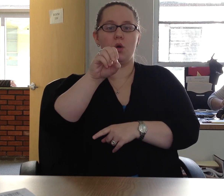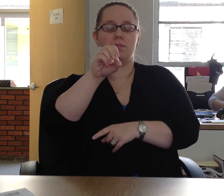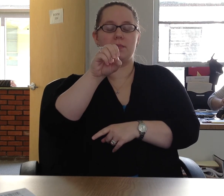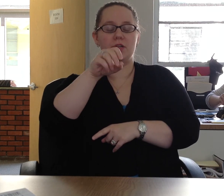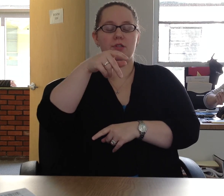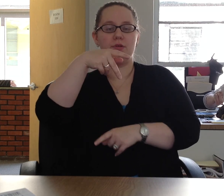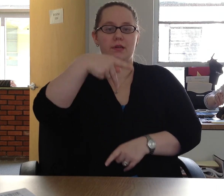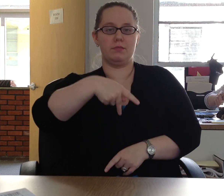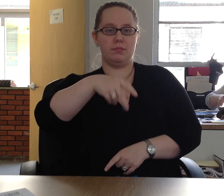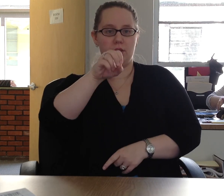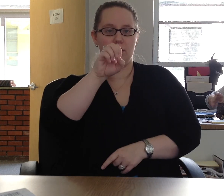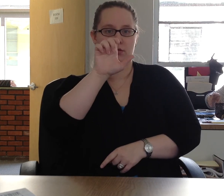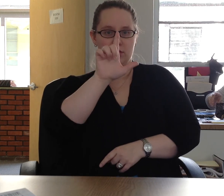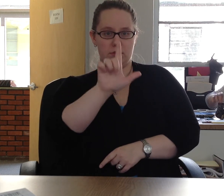I'm sorry, do it again.